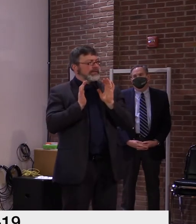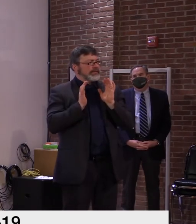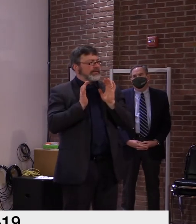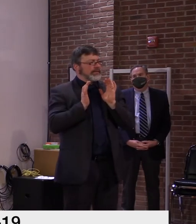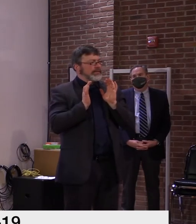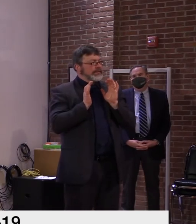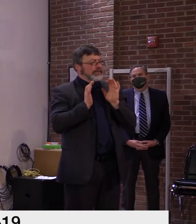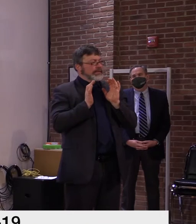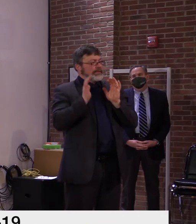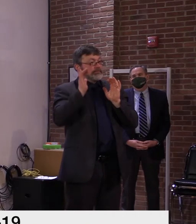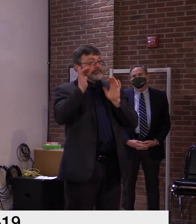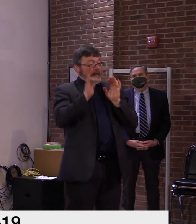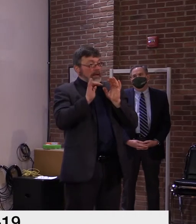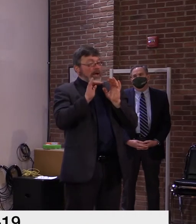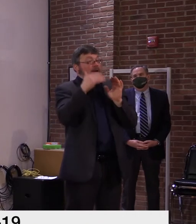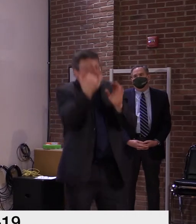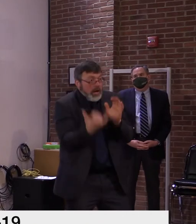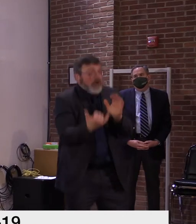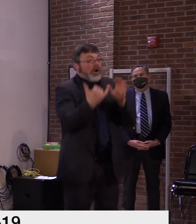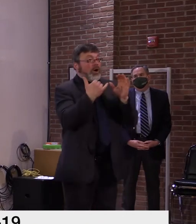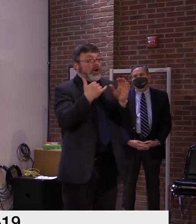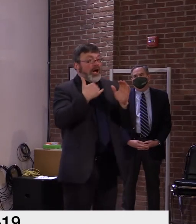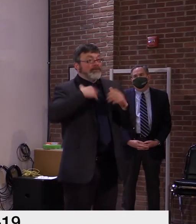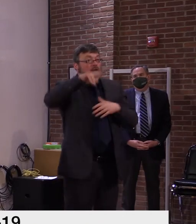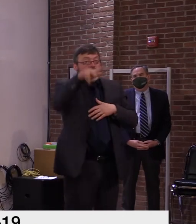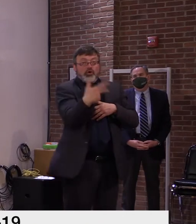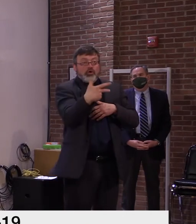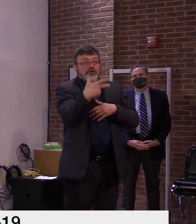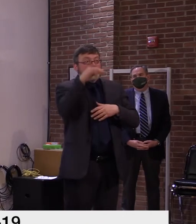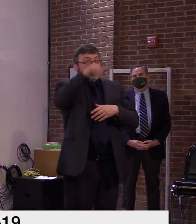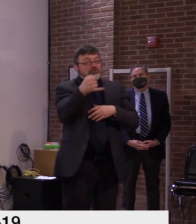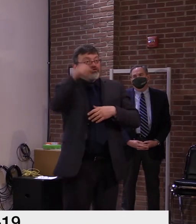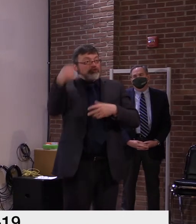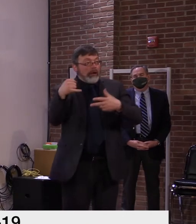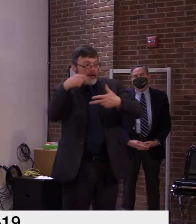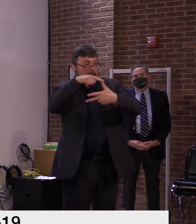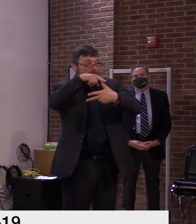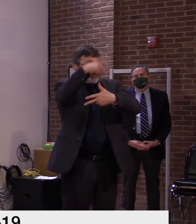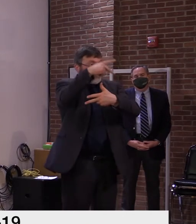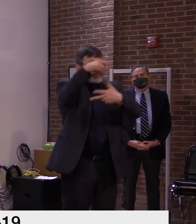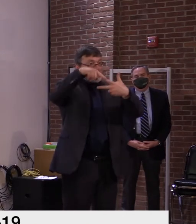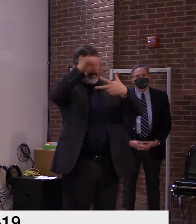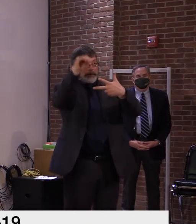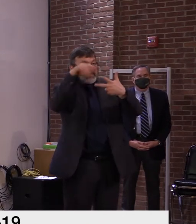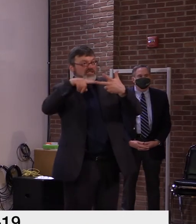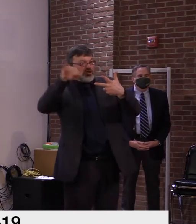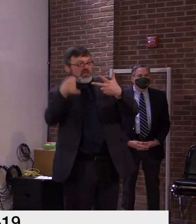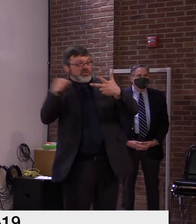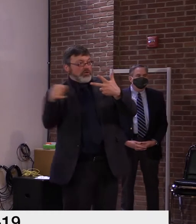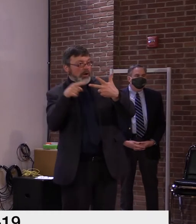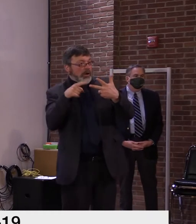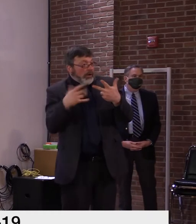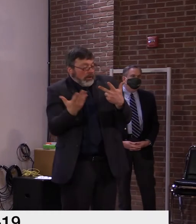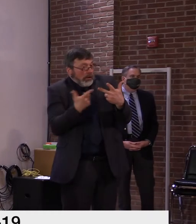more supply, as well as the commitment from the Biden administration to continue to increase our supply as we move forward.